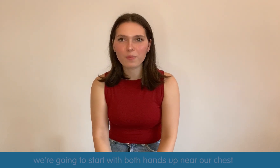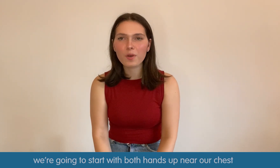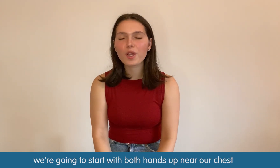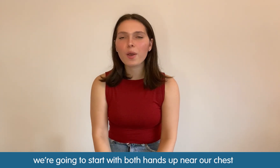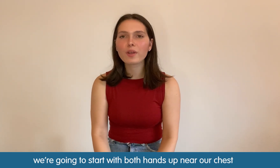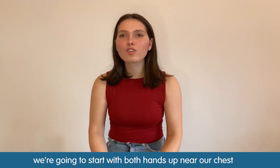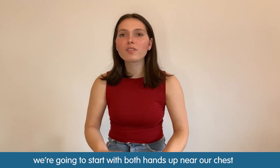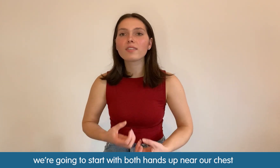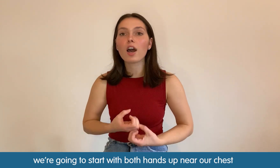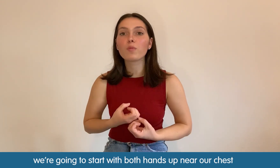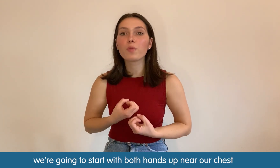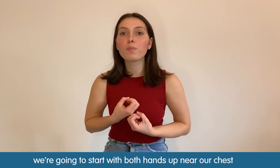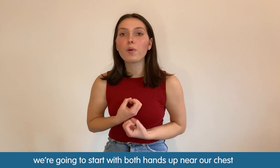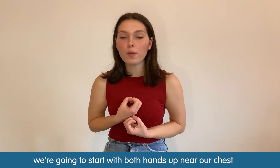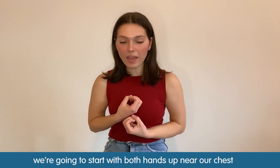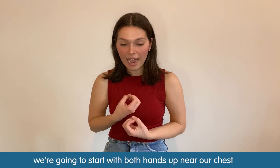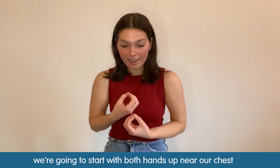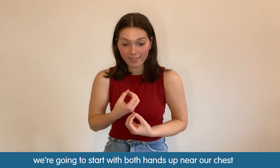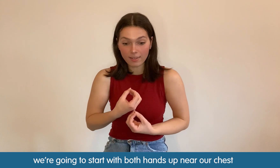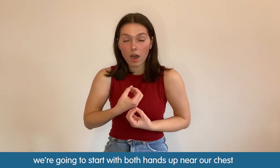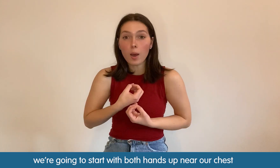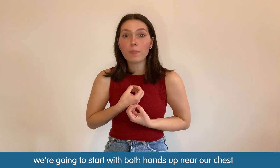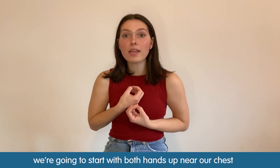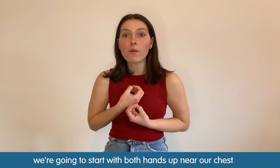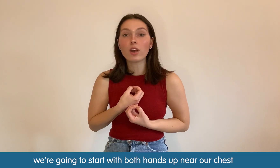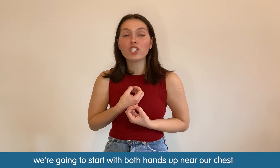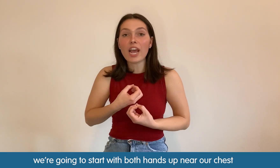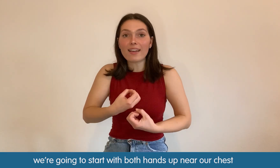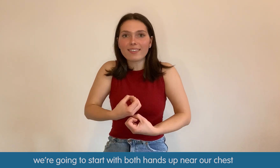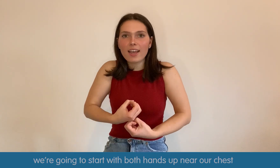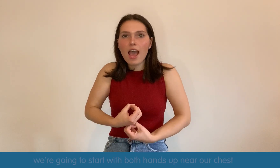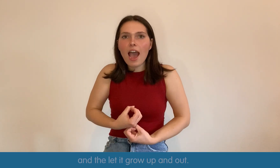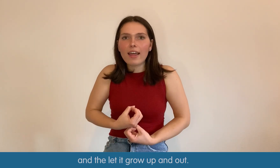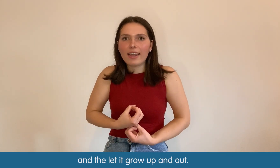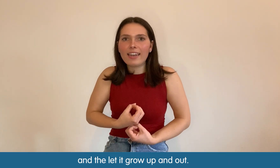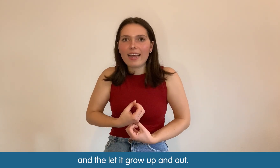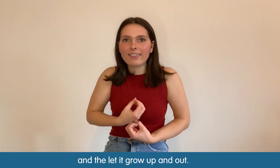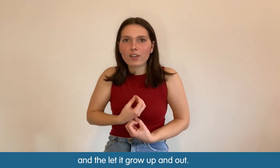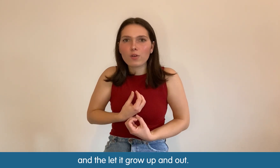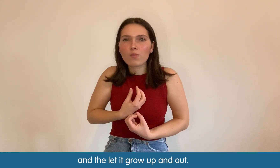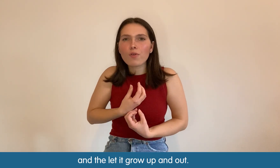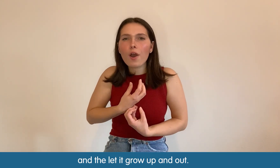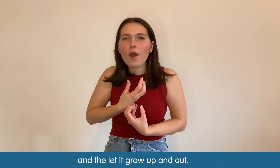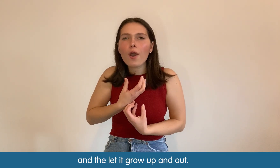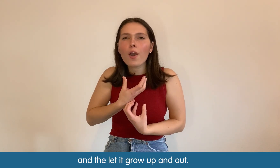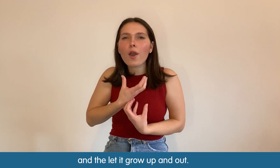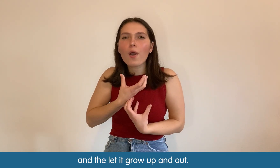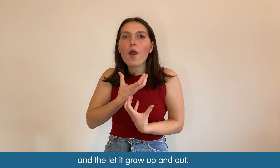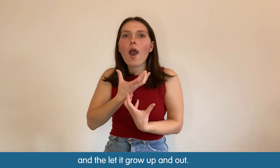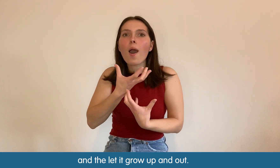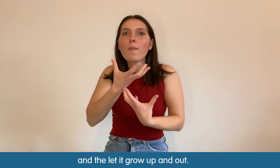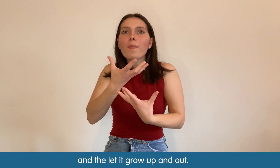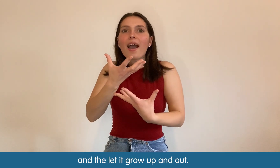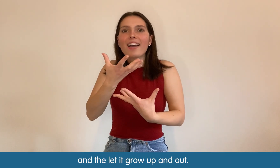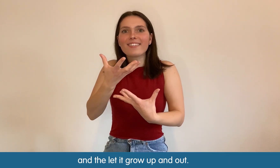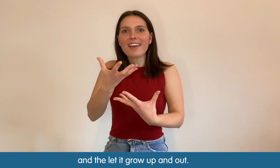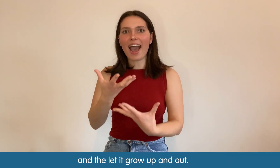we're going to start with both hands up near our chest and then let it grow up and